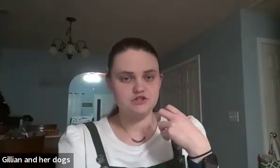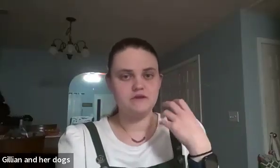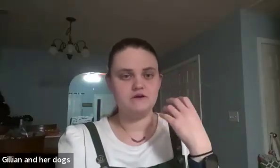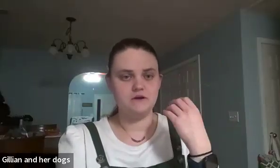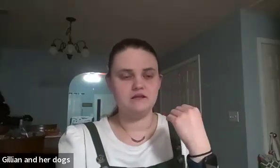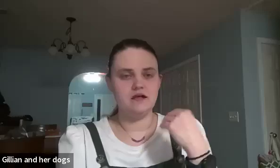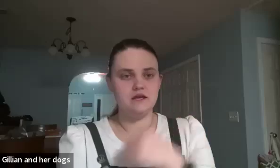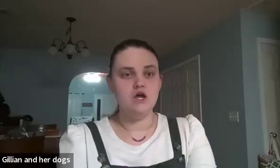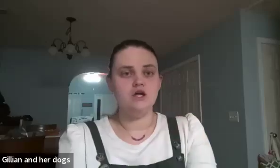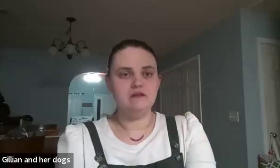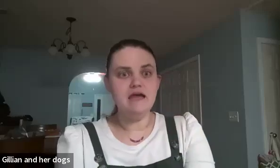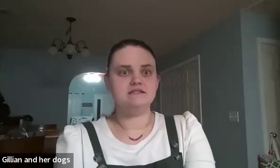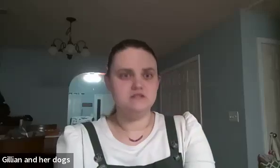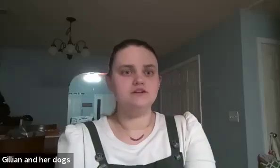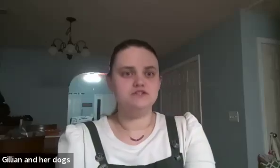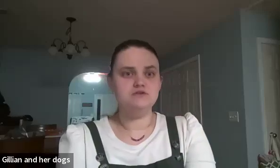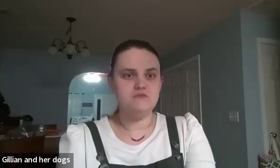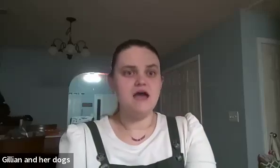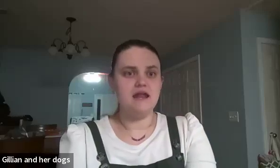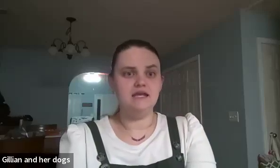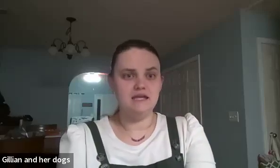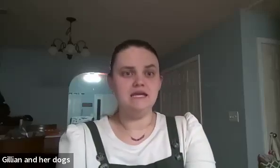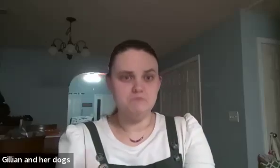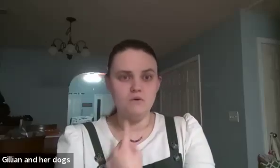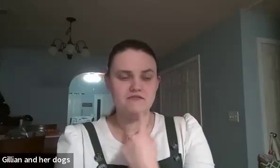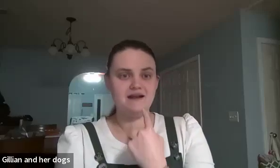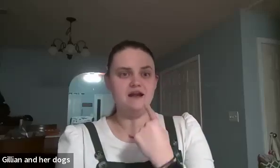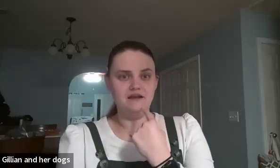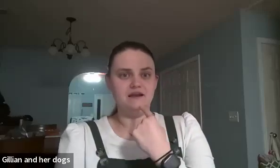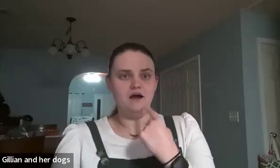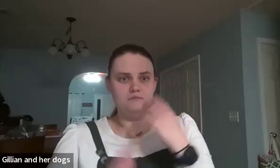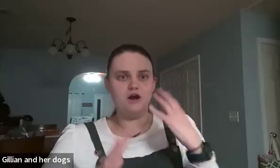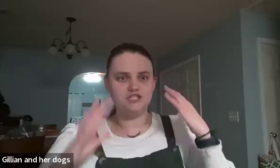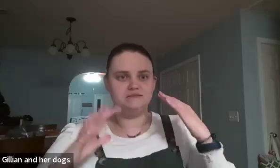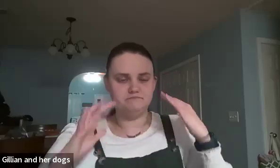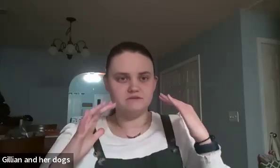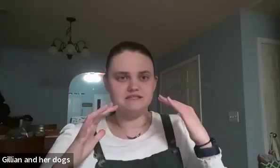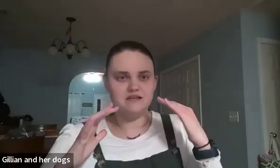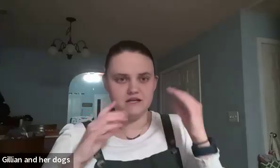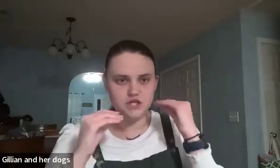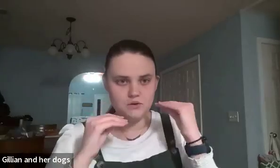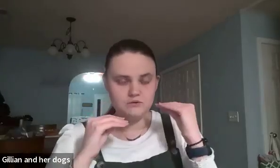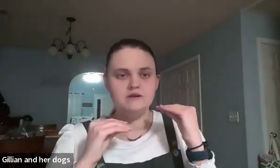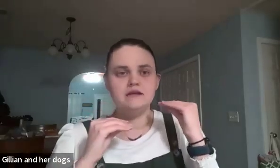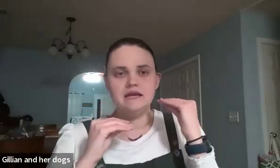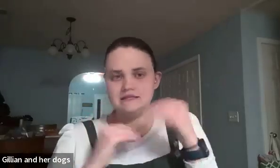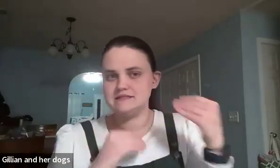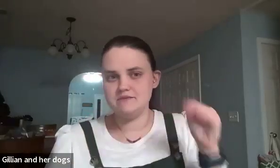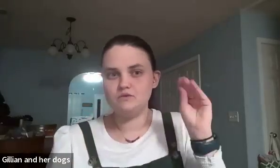So when they're very like, let's not do that anymore, that kind of like obnoxious bouncing kind of tone. It's the same thing when you